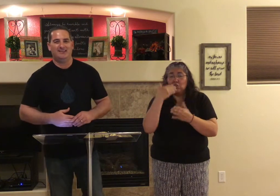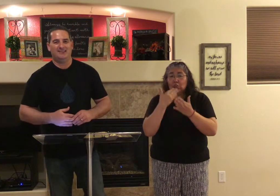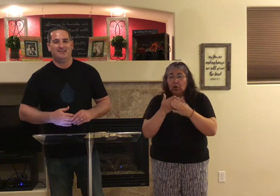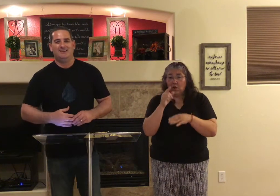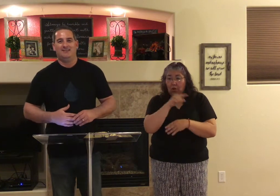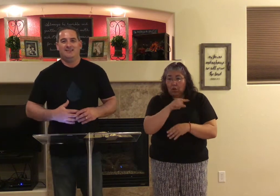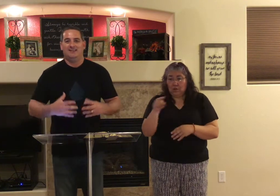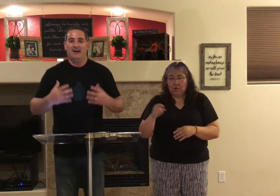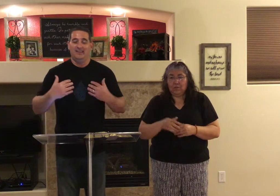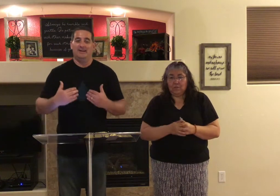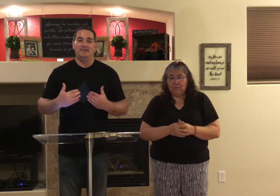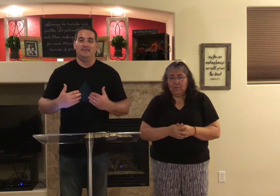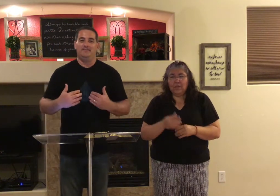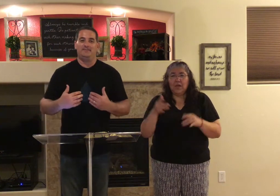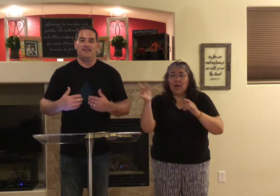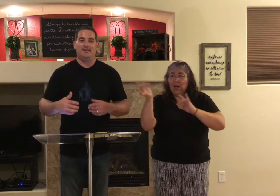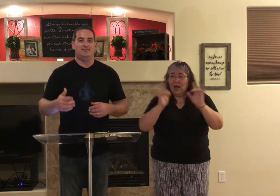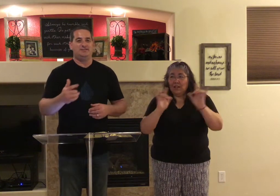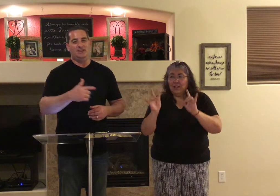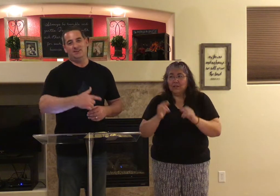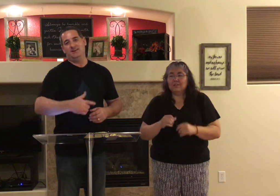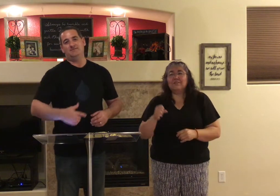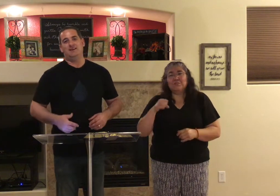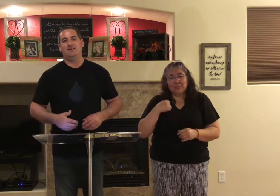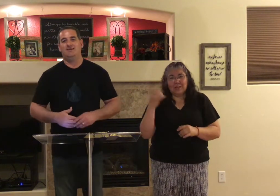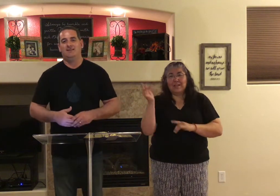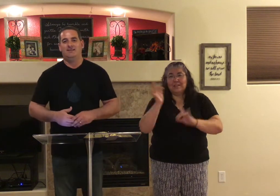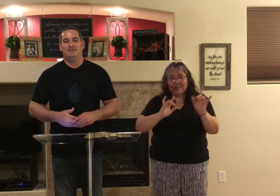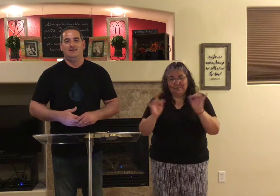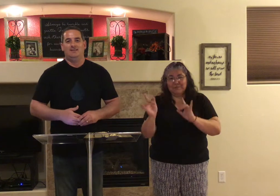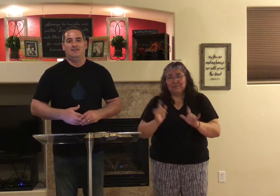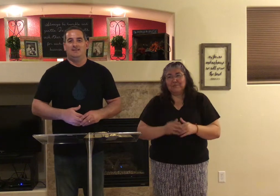you. I love you. Shelly loves